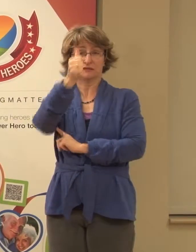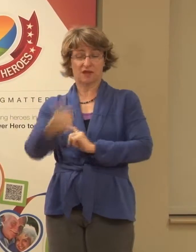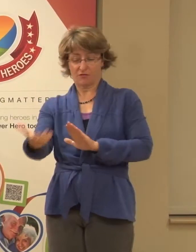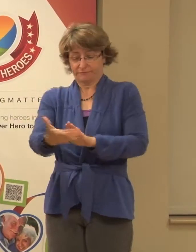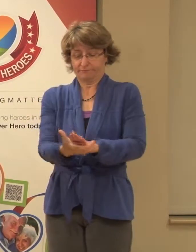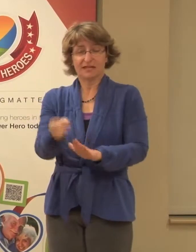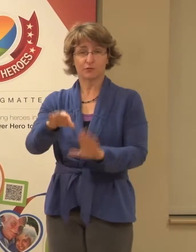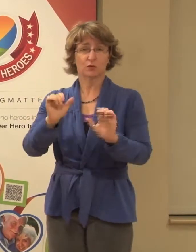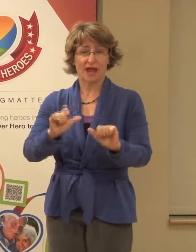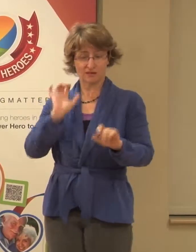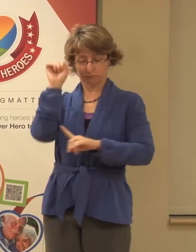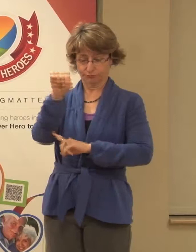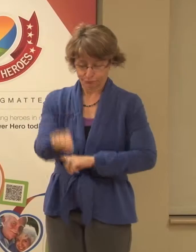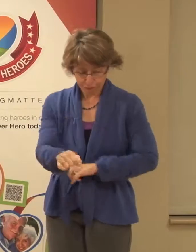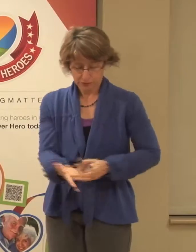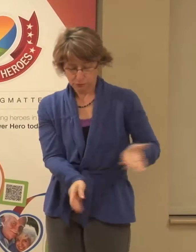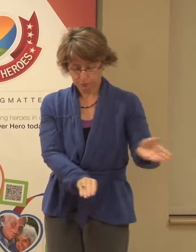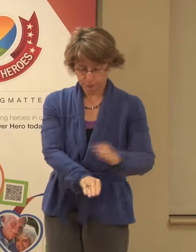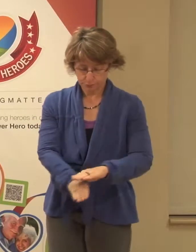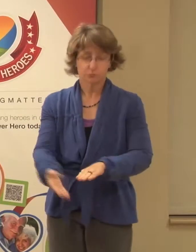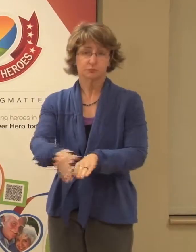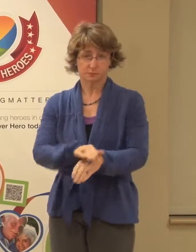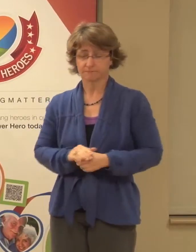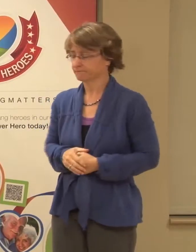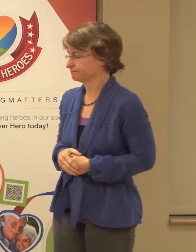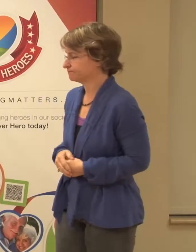you do have the ability to do so.